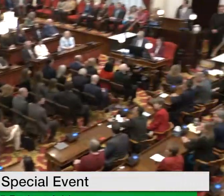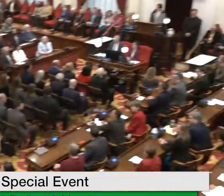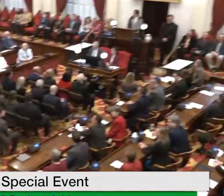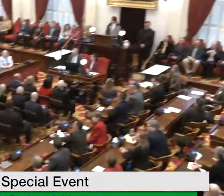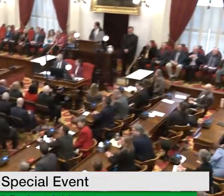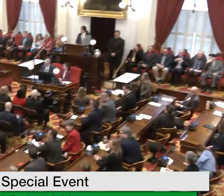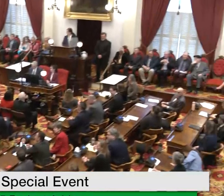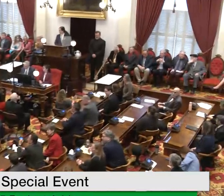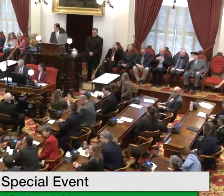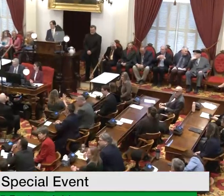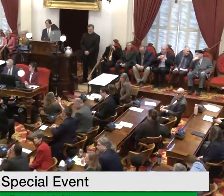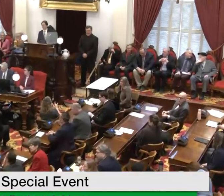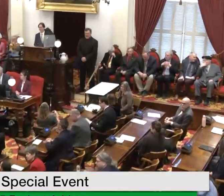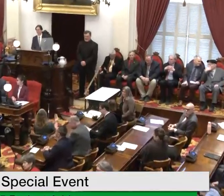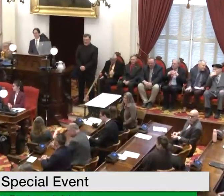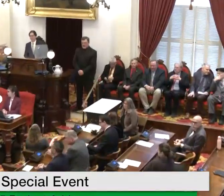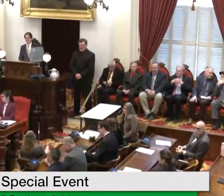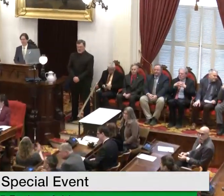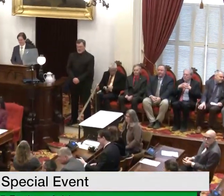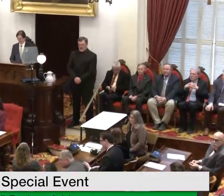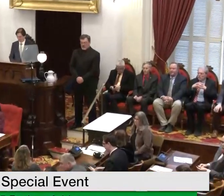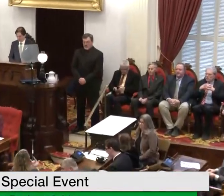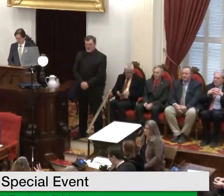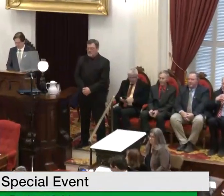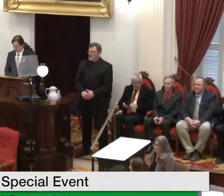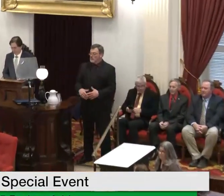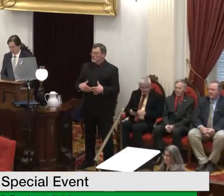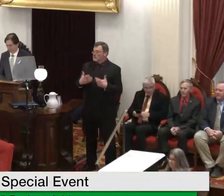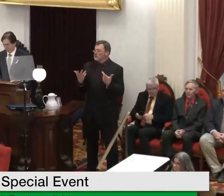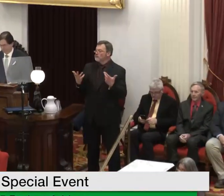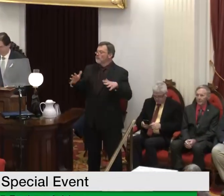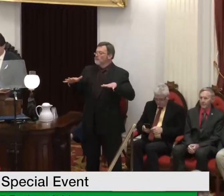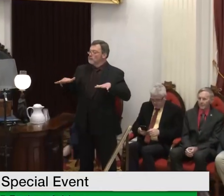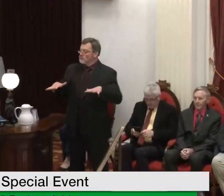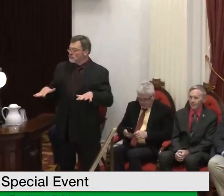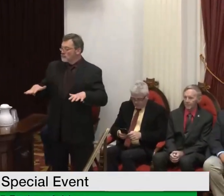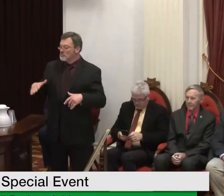The Joint assembly may be at ease while we await the